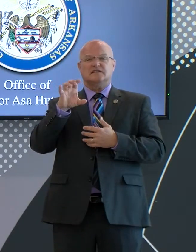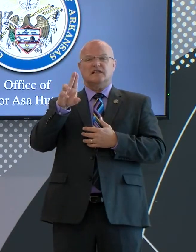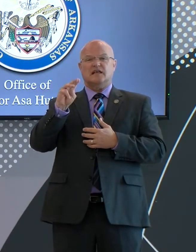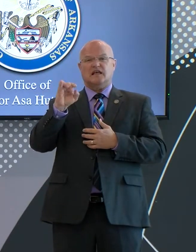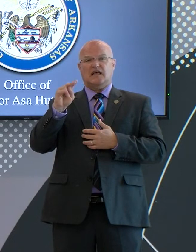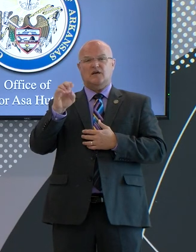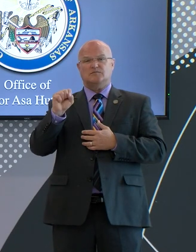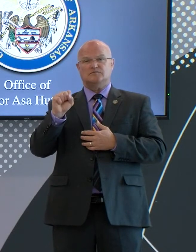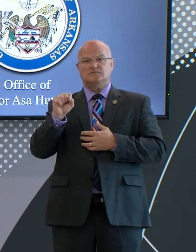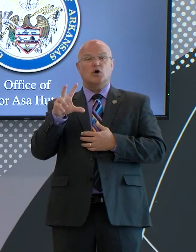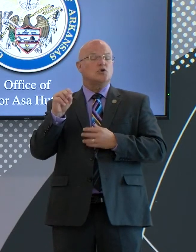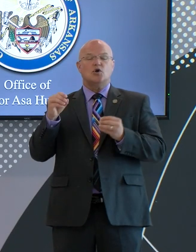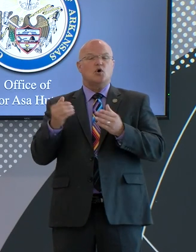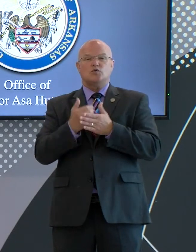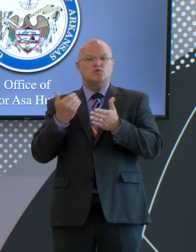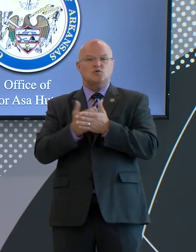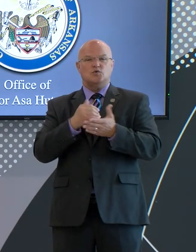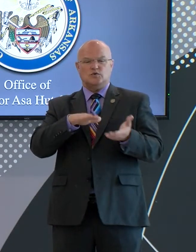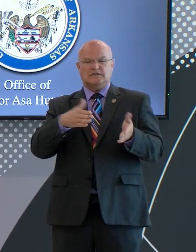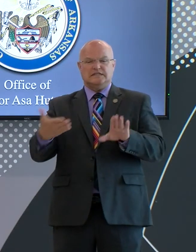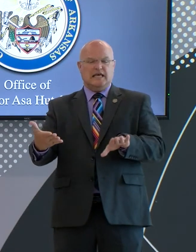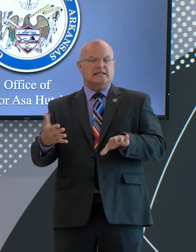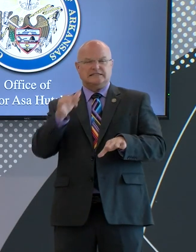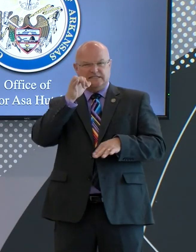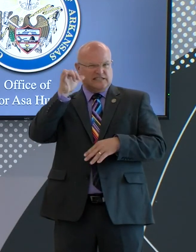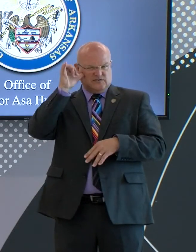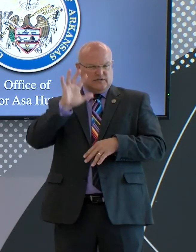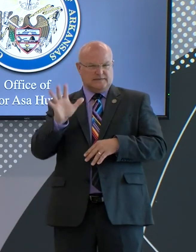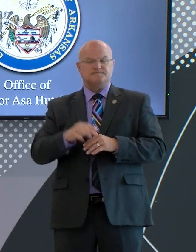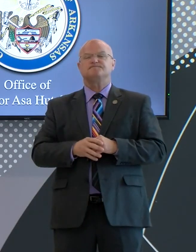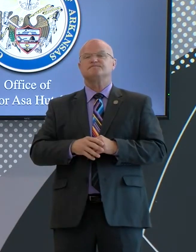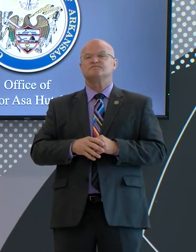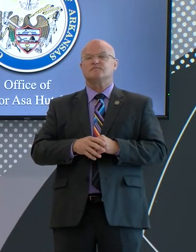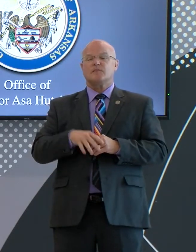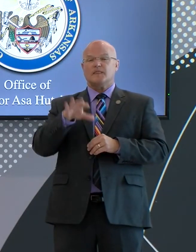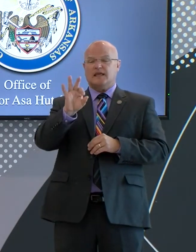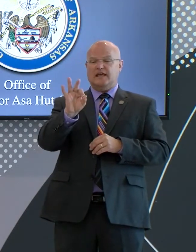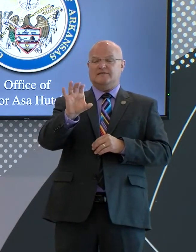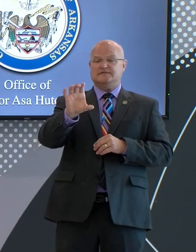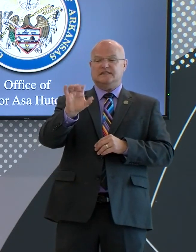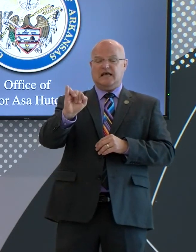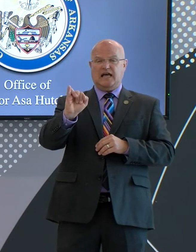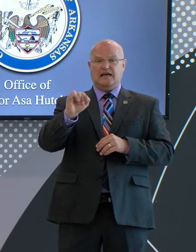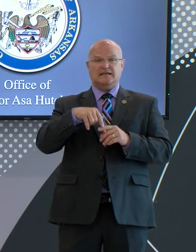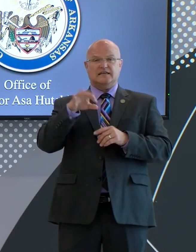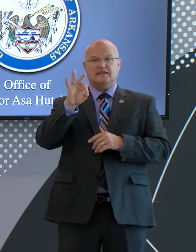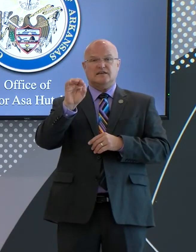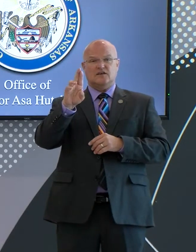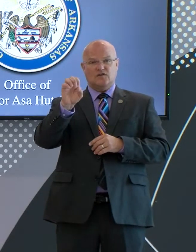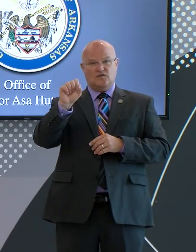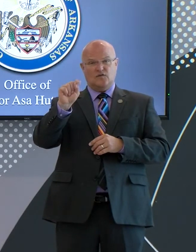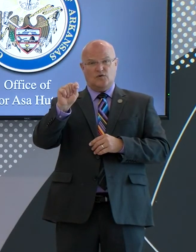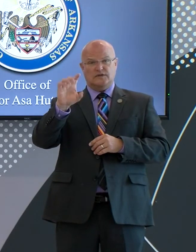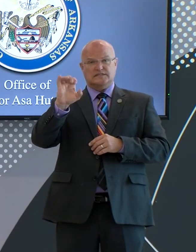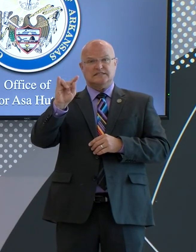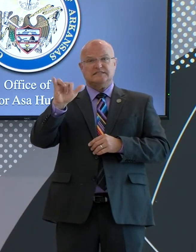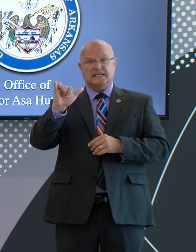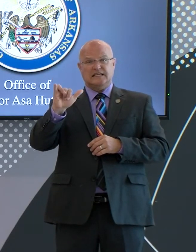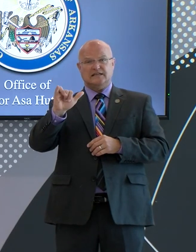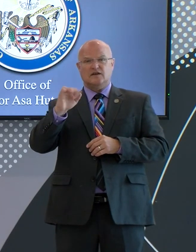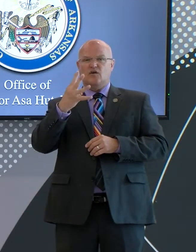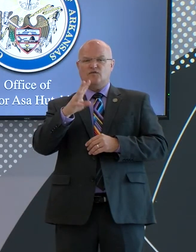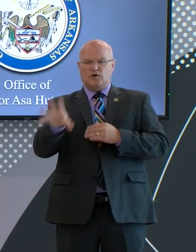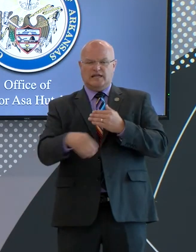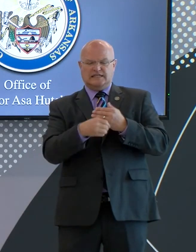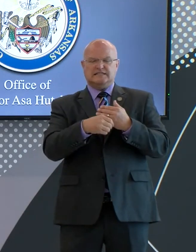deaths since yesterday. From the Federal Correctional Institute in Forest City, we've had 4 additional